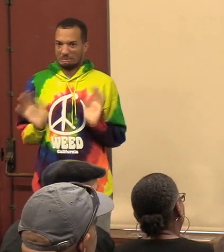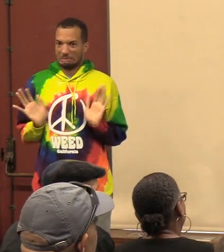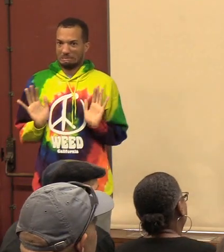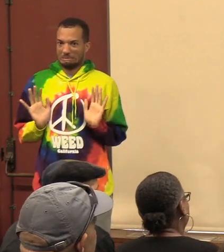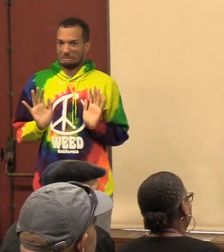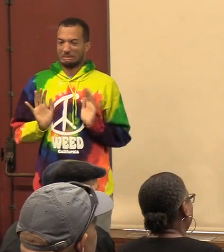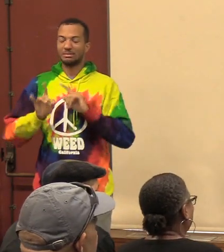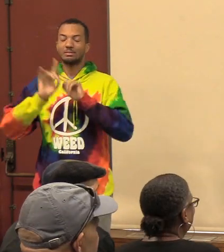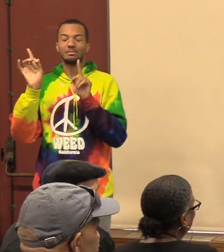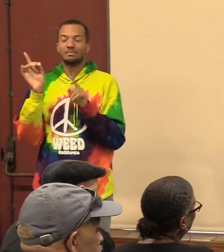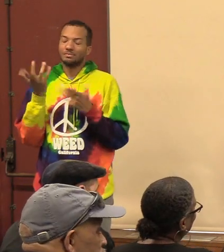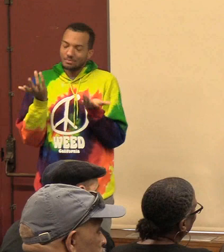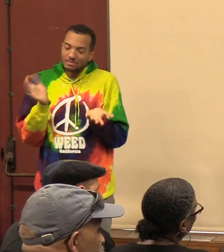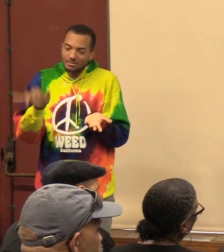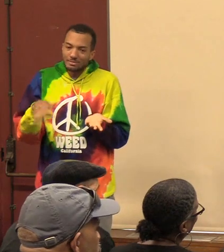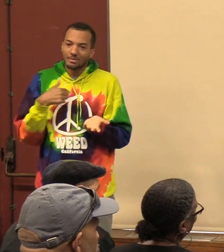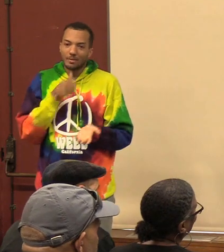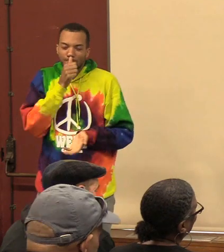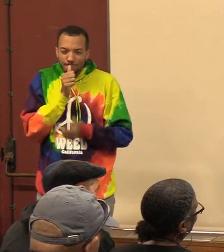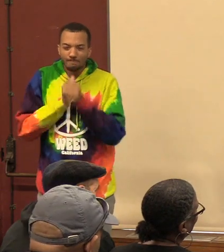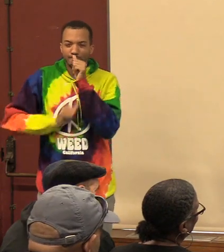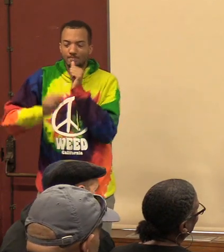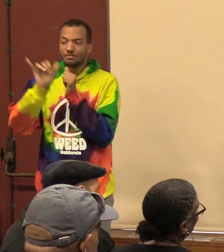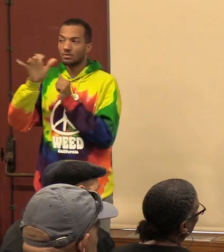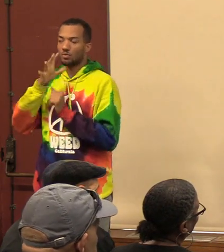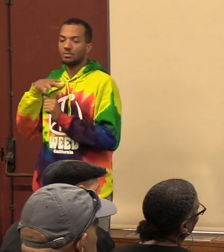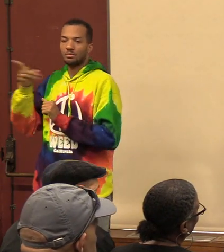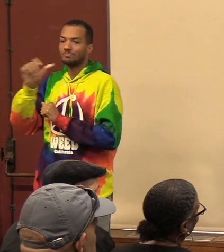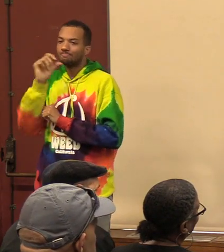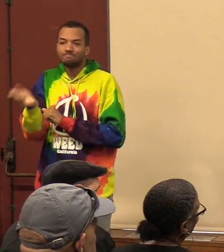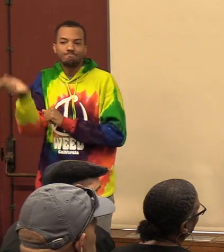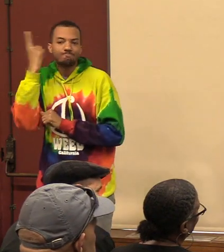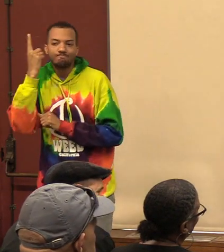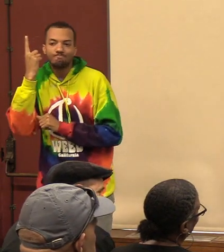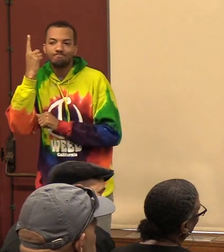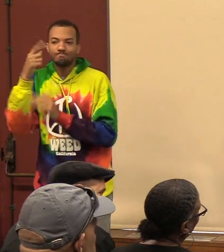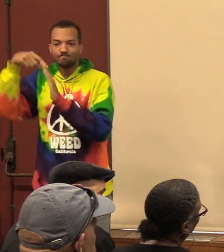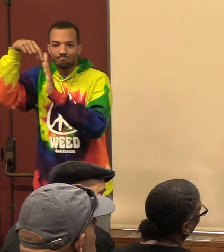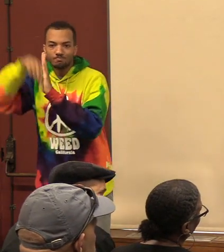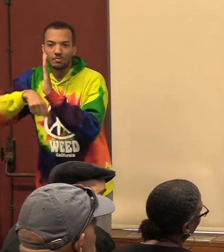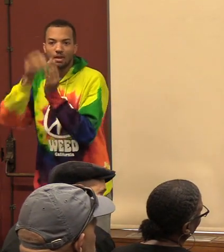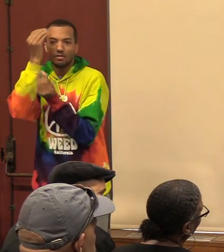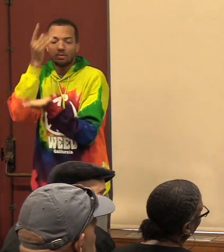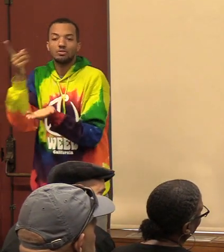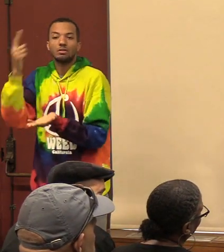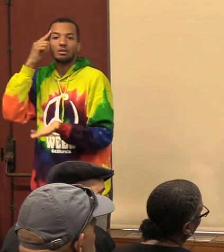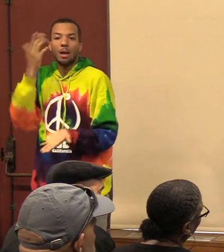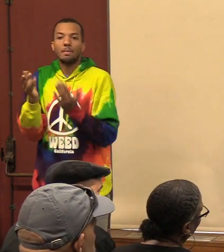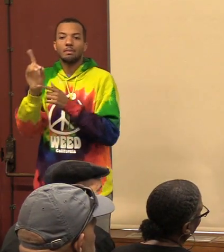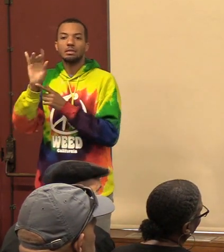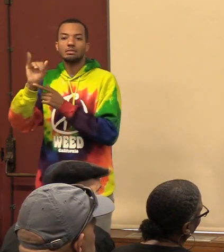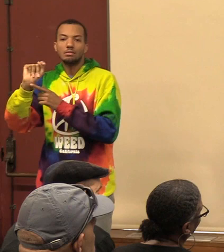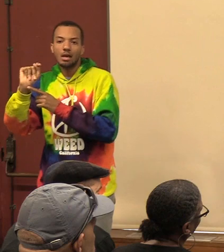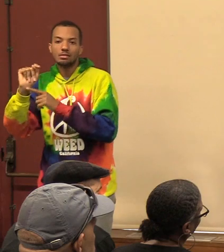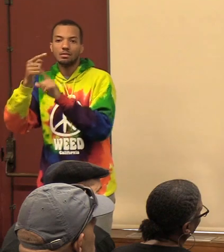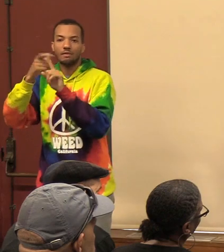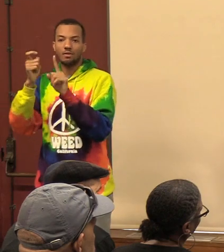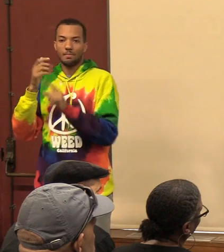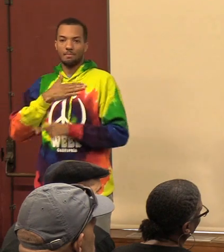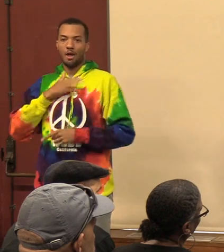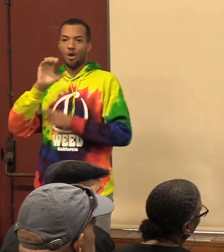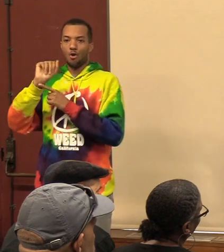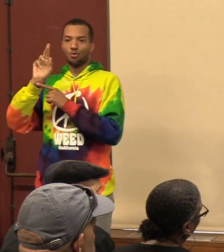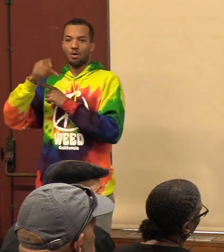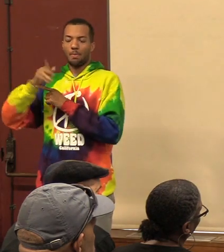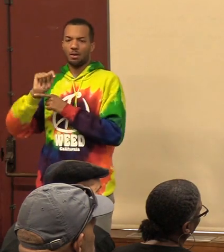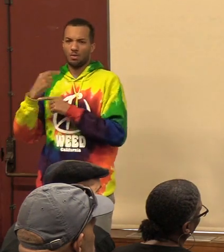I was a wipeout. I'm telling you, and this lady did not understand. She thought maybe the dust in the carpets. My mother, we